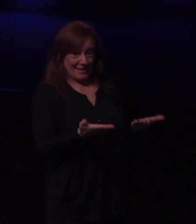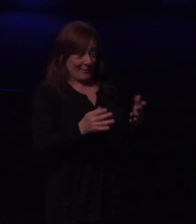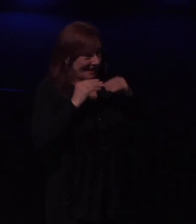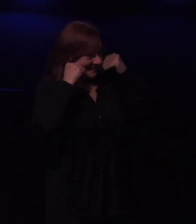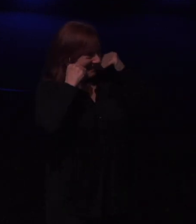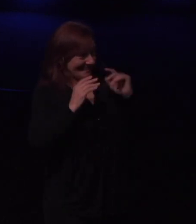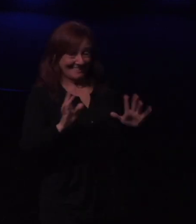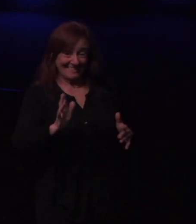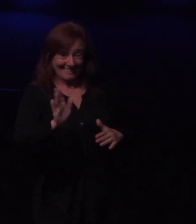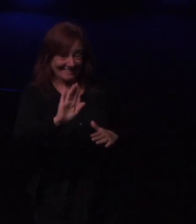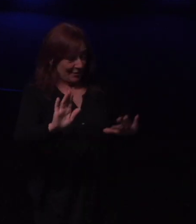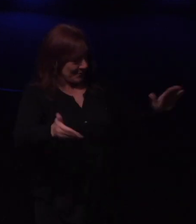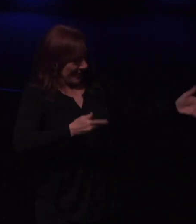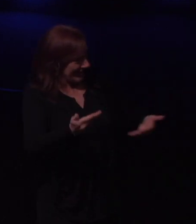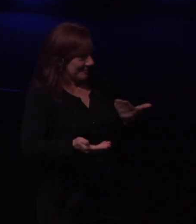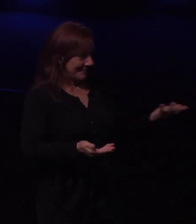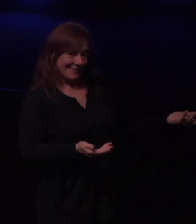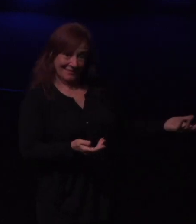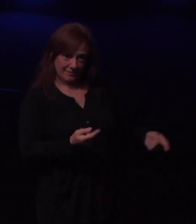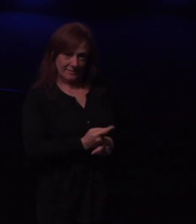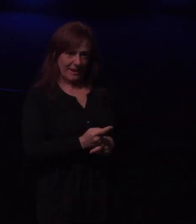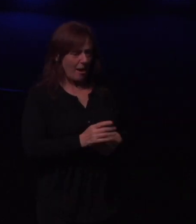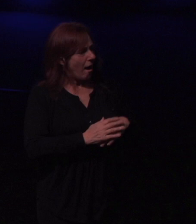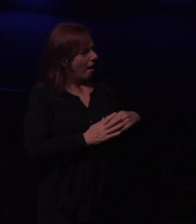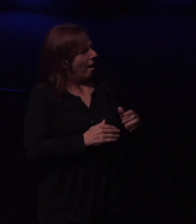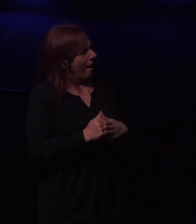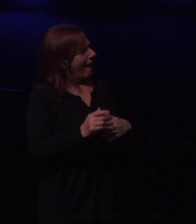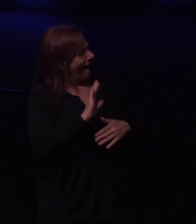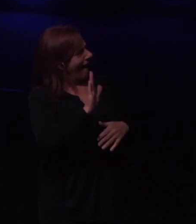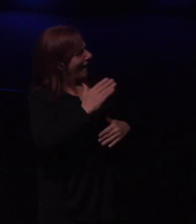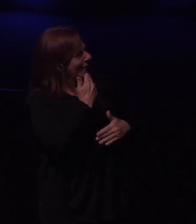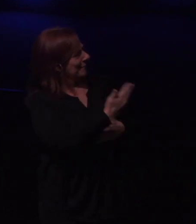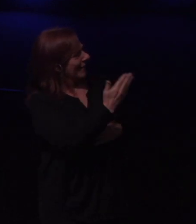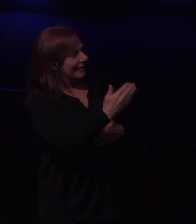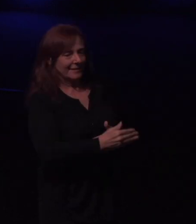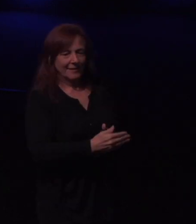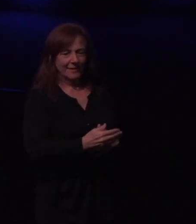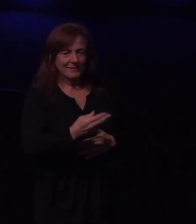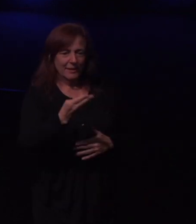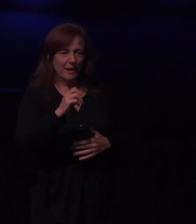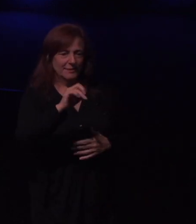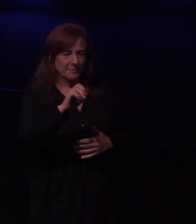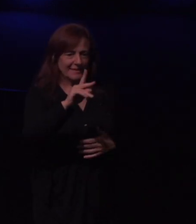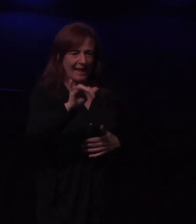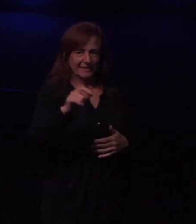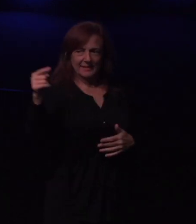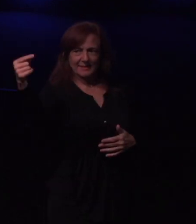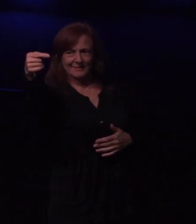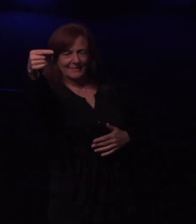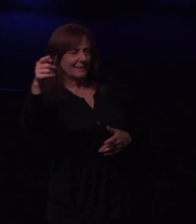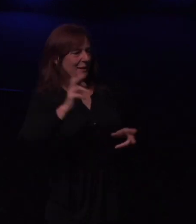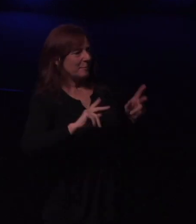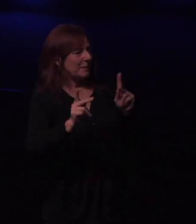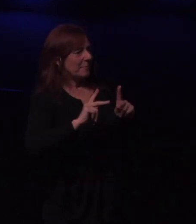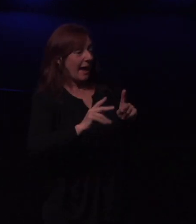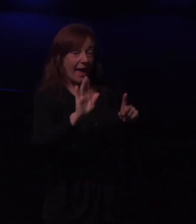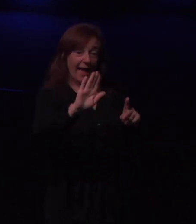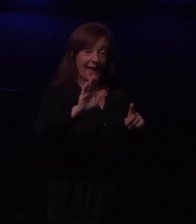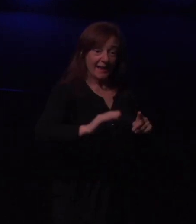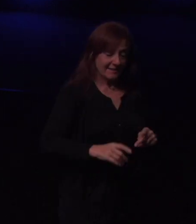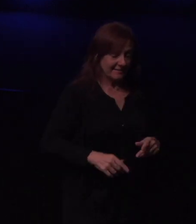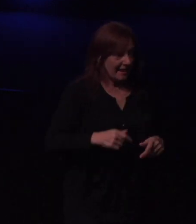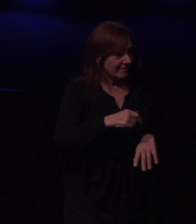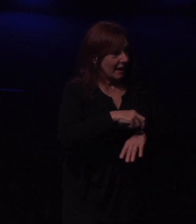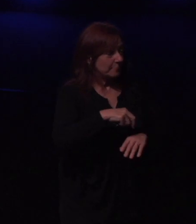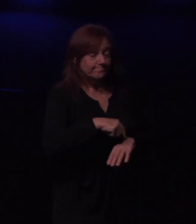here, made you feel welcome, comfortable. That hospitality station, we have people who give of